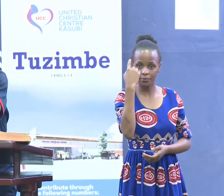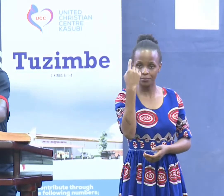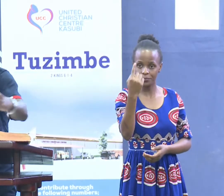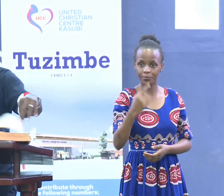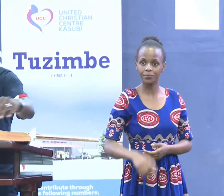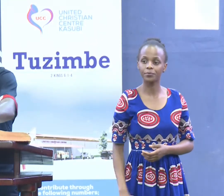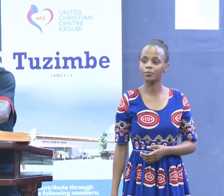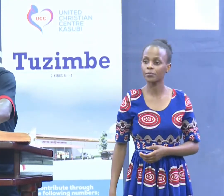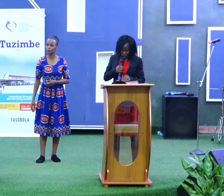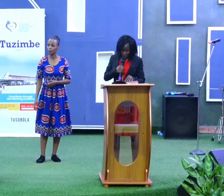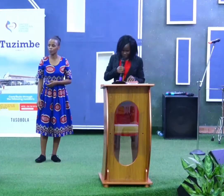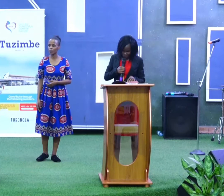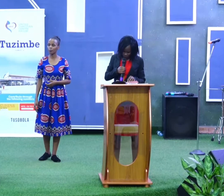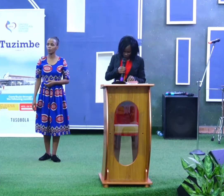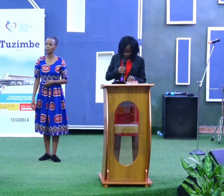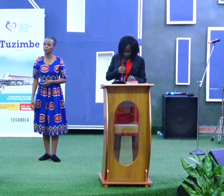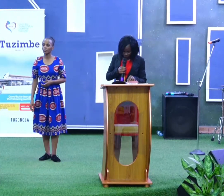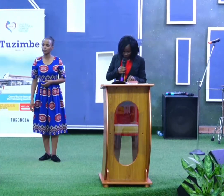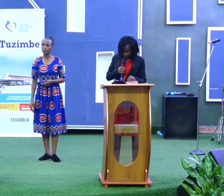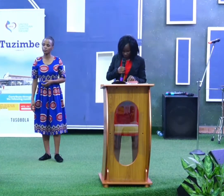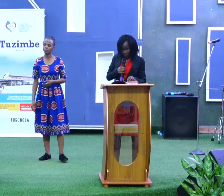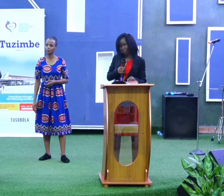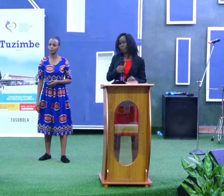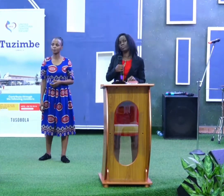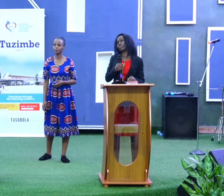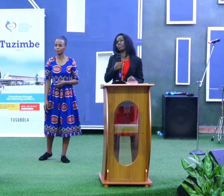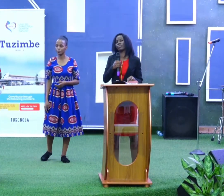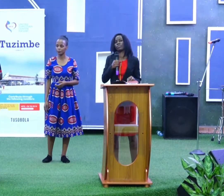The book of Colossians, chapter 1.